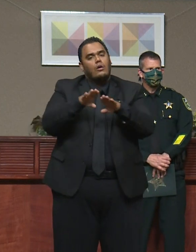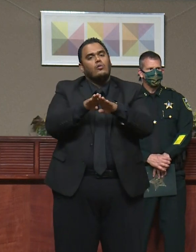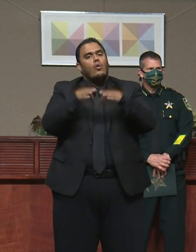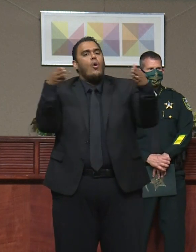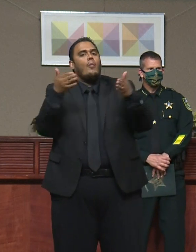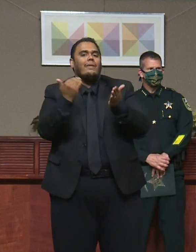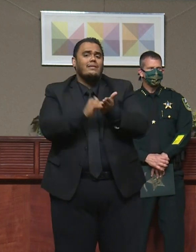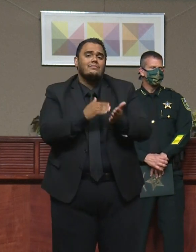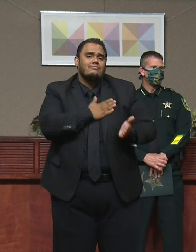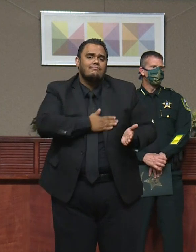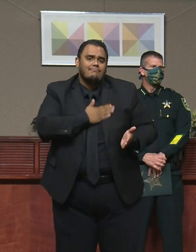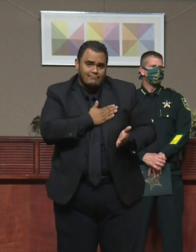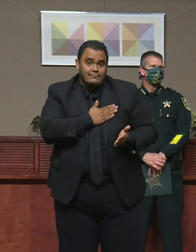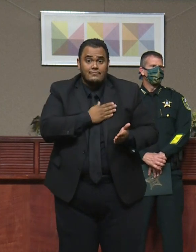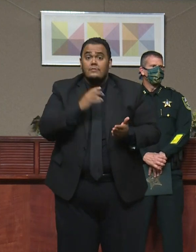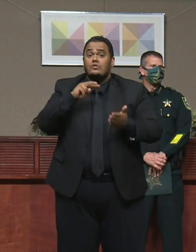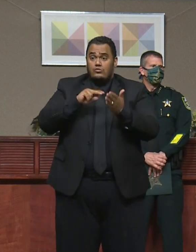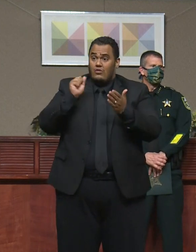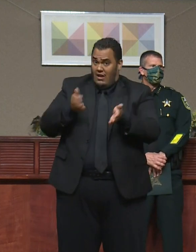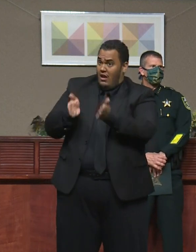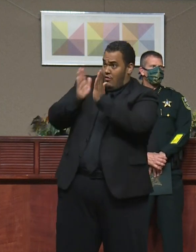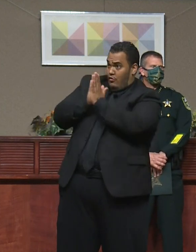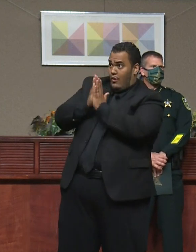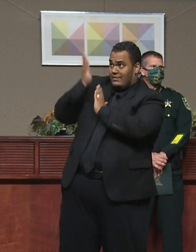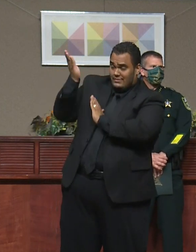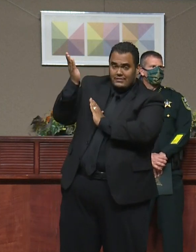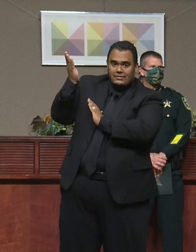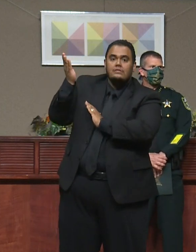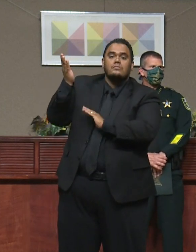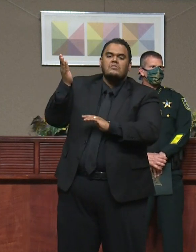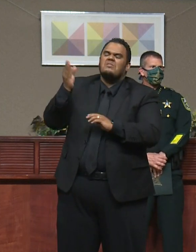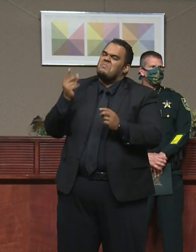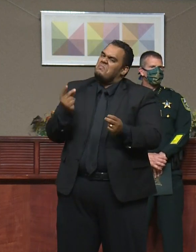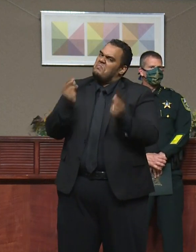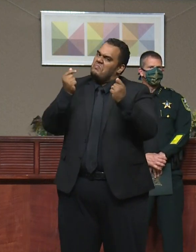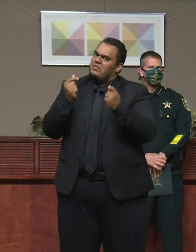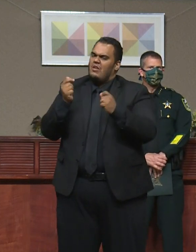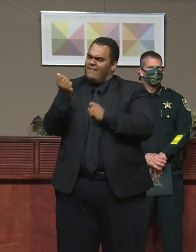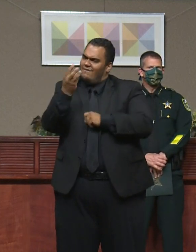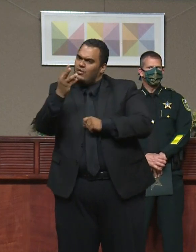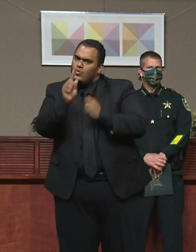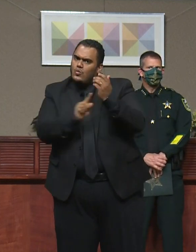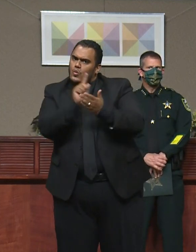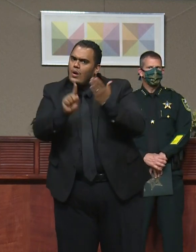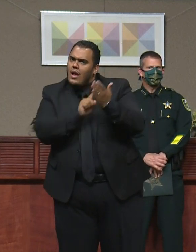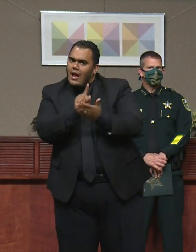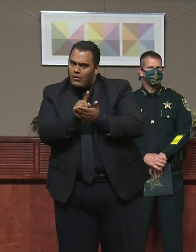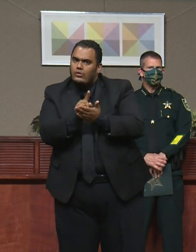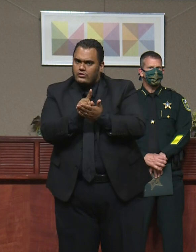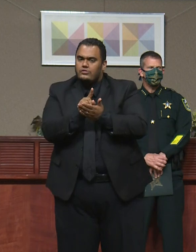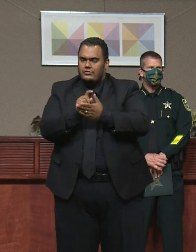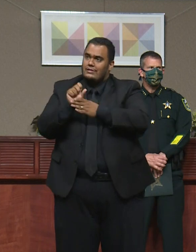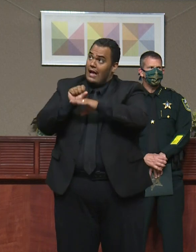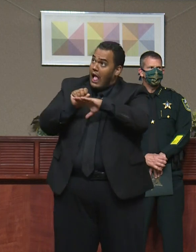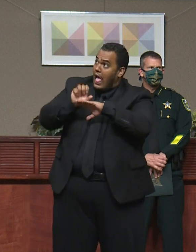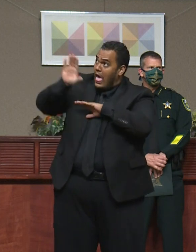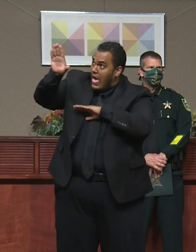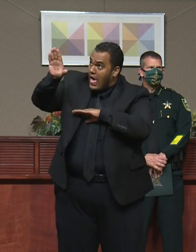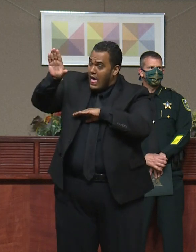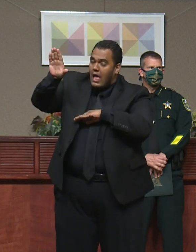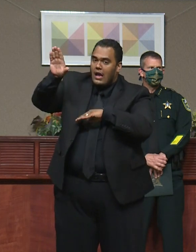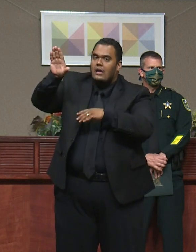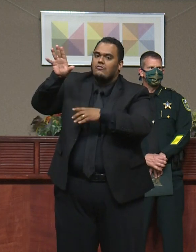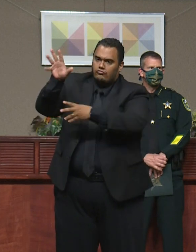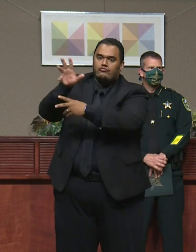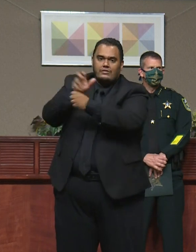the shops and salons should be allowed to open. Within hours after sending the letter, we